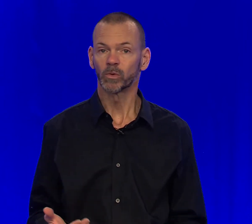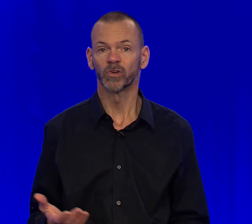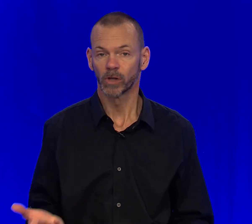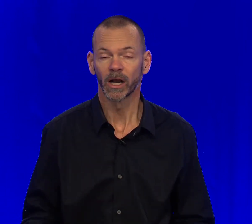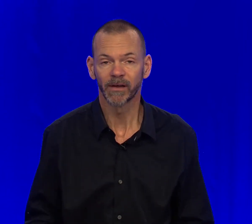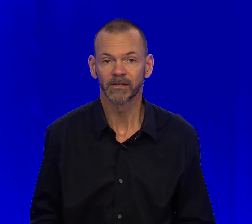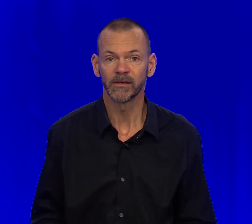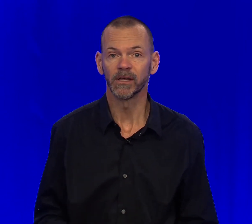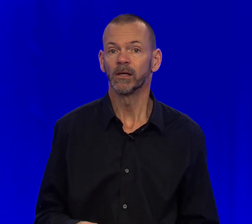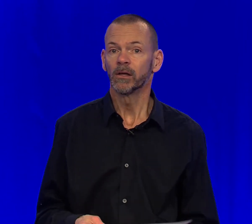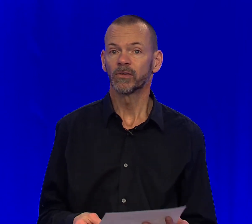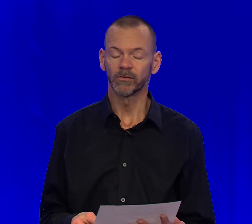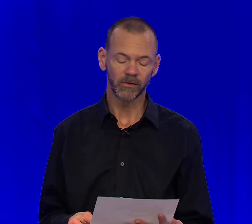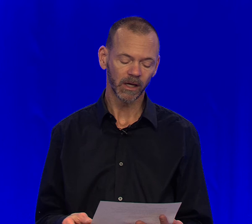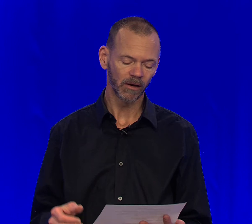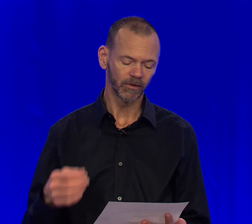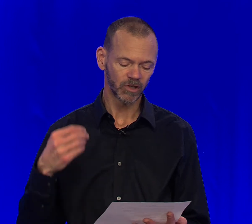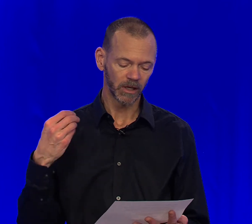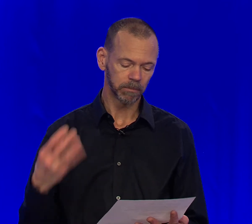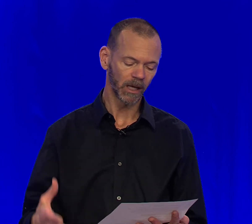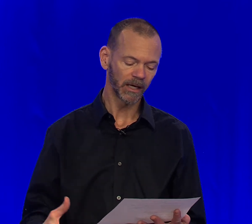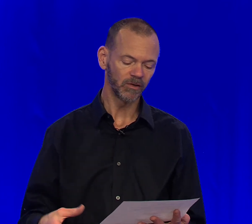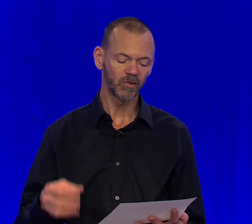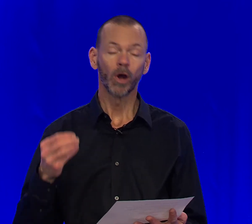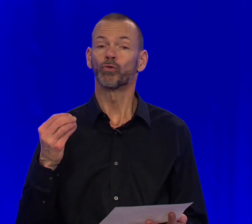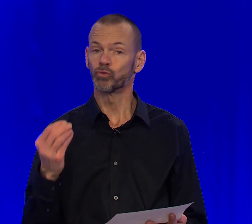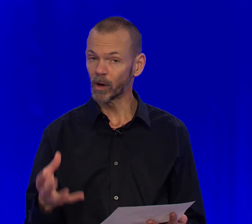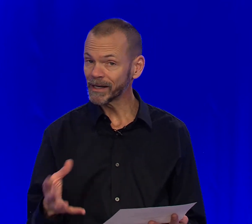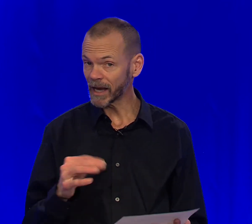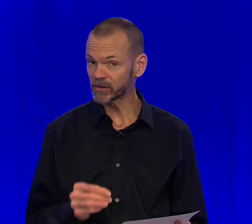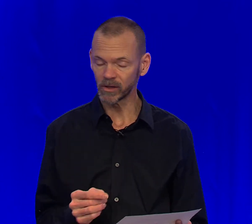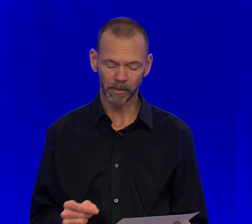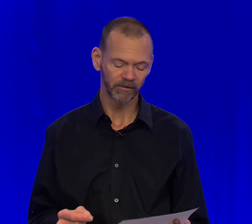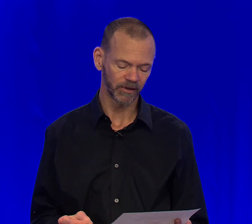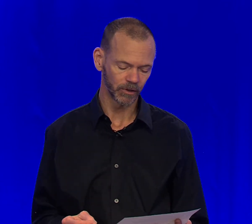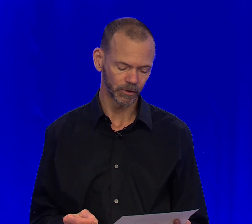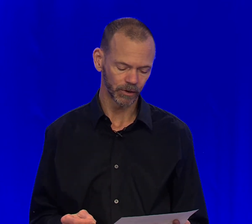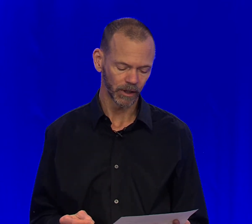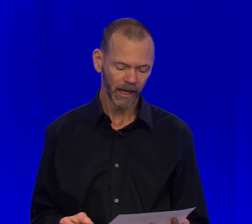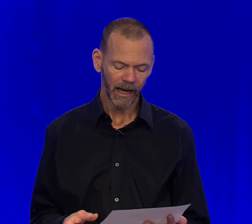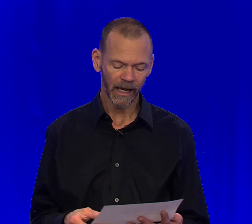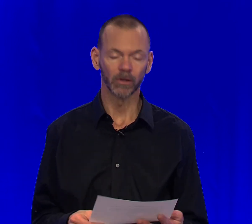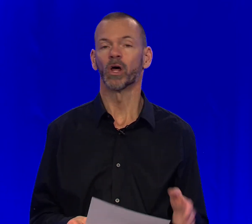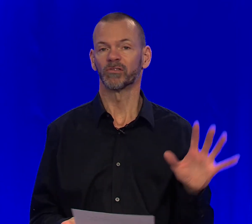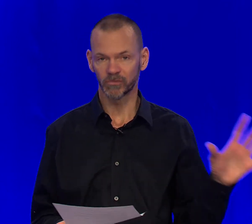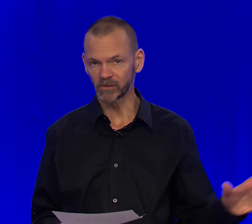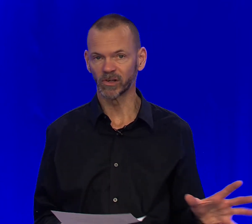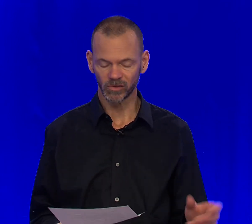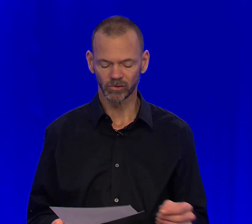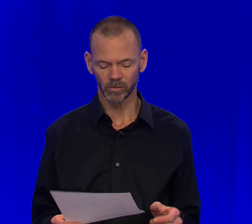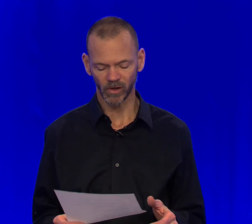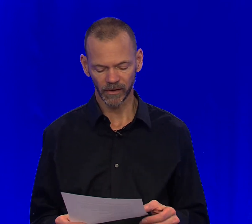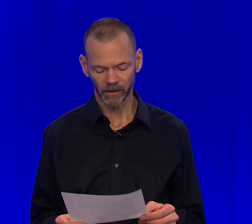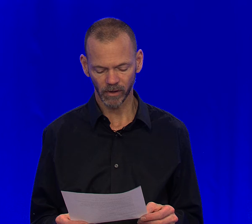was a lot of activity tend to take care of it. She did Pilates, running actually benefited her, and a lot of stretching, so she was on that